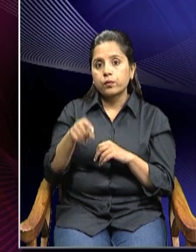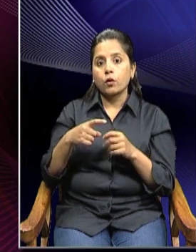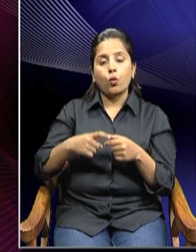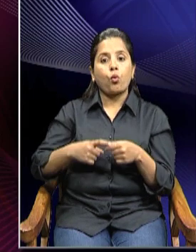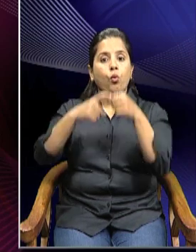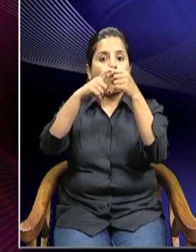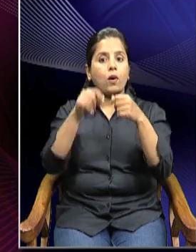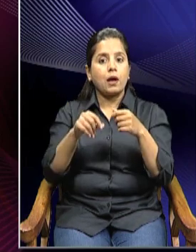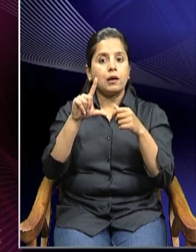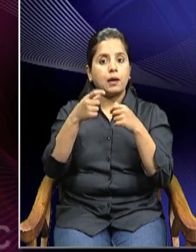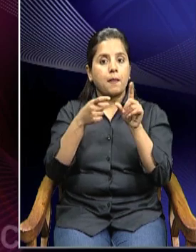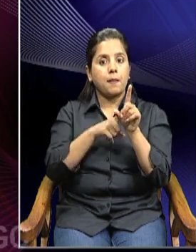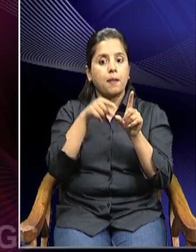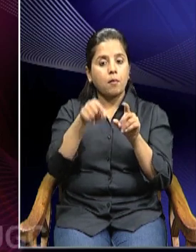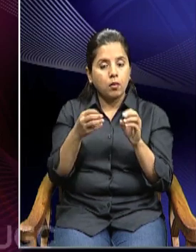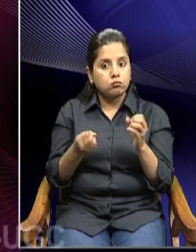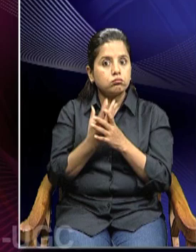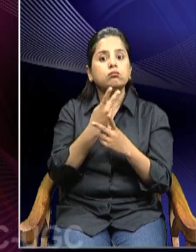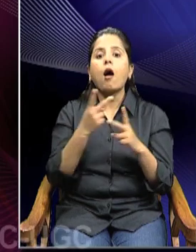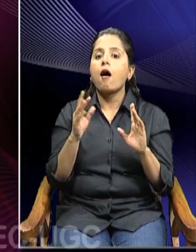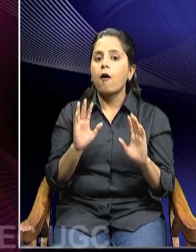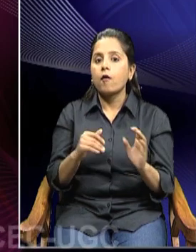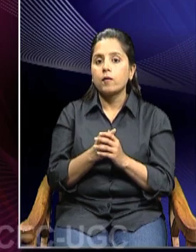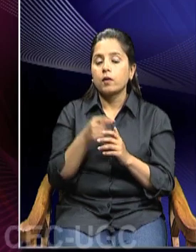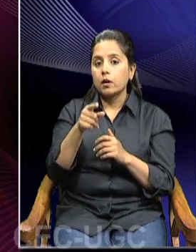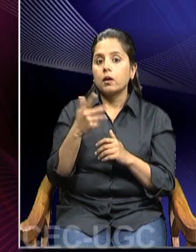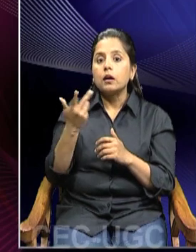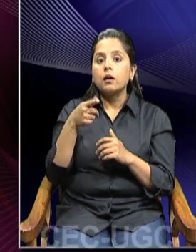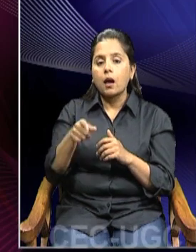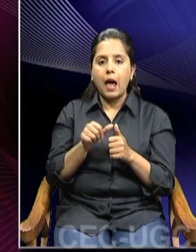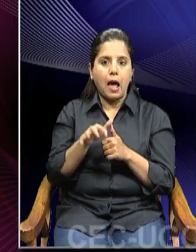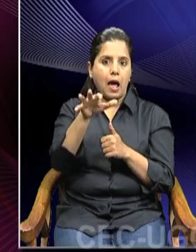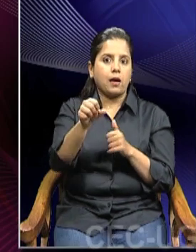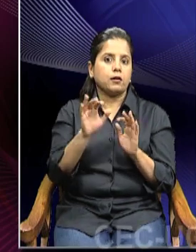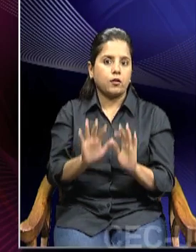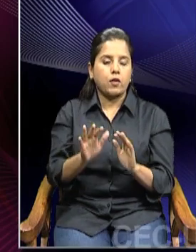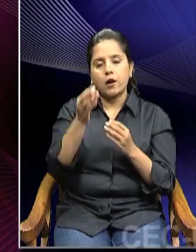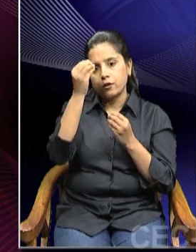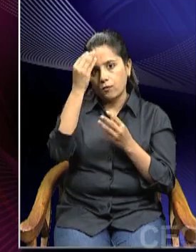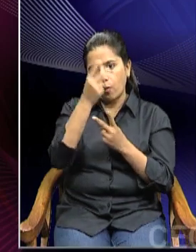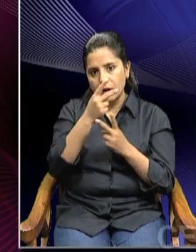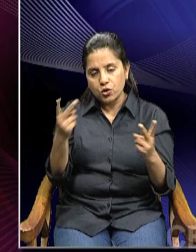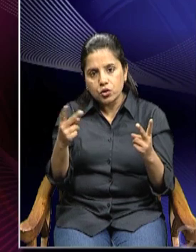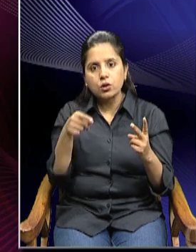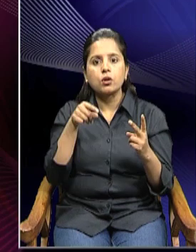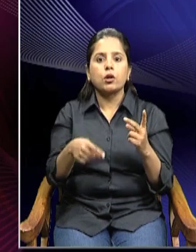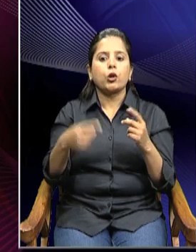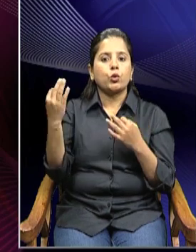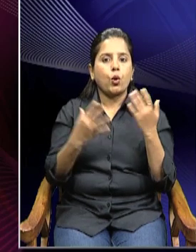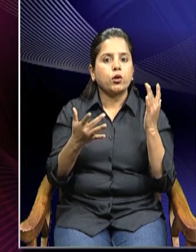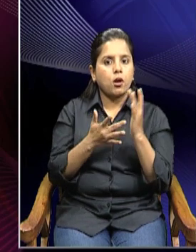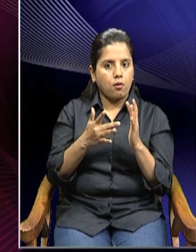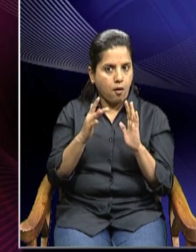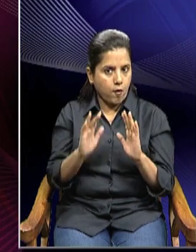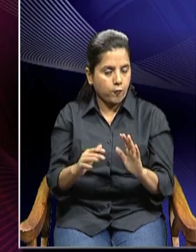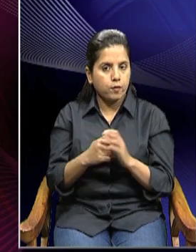qualified labor force is emerging. And there is access to information, there are new